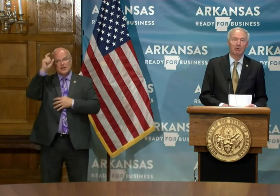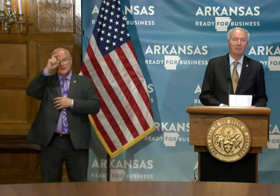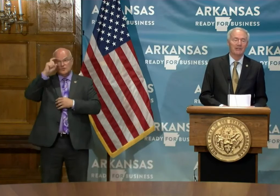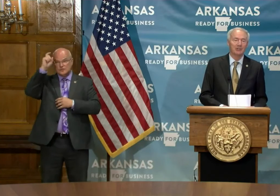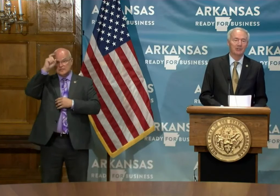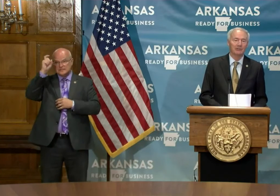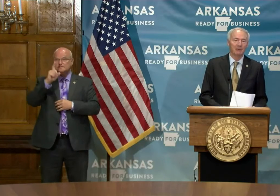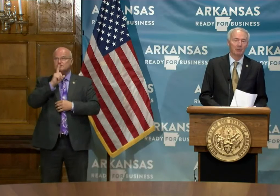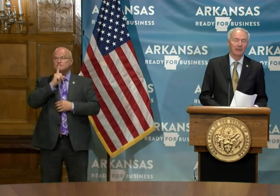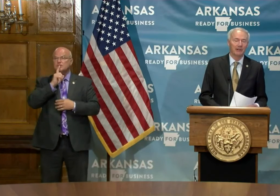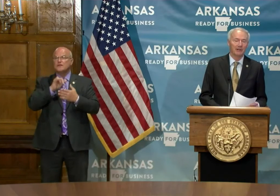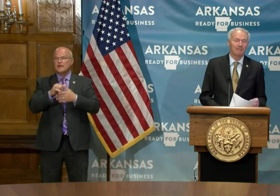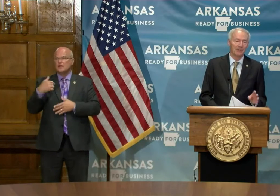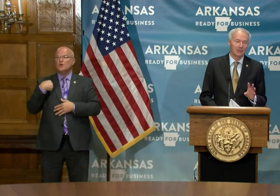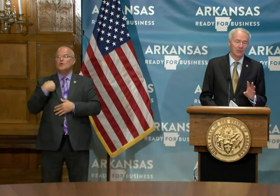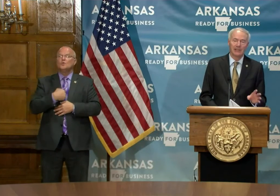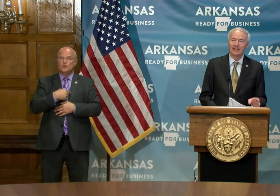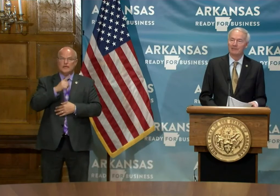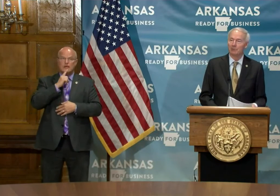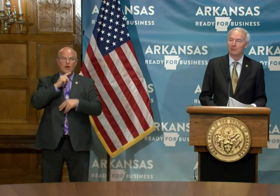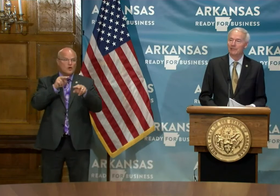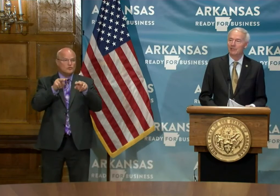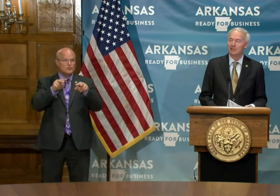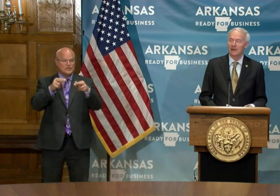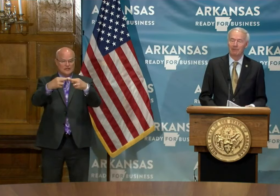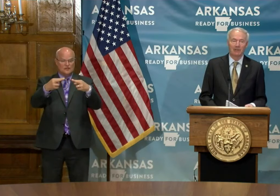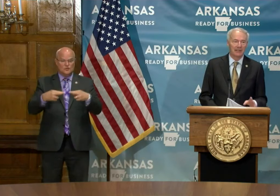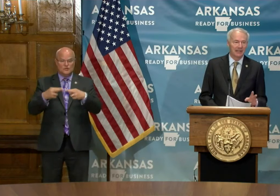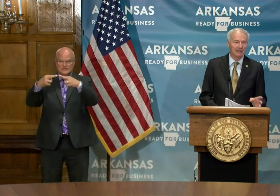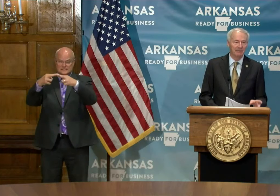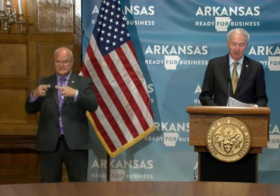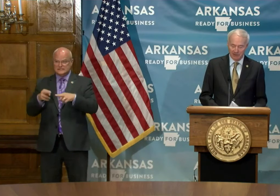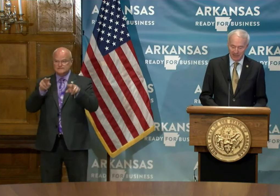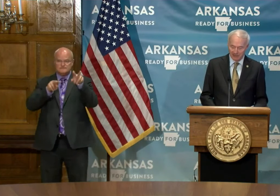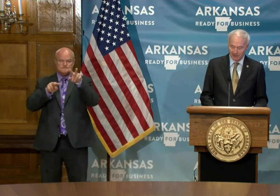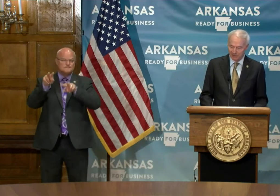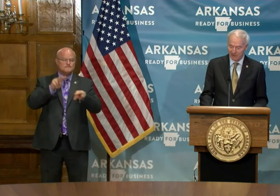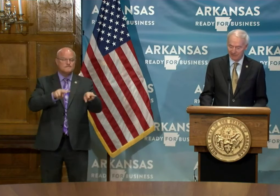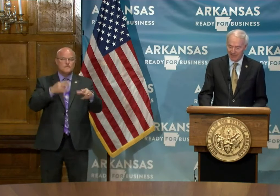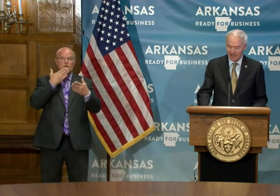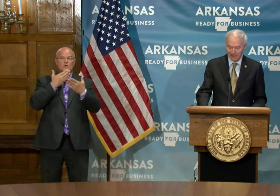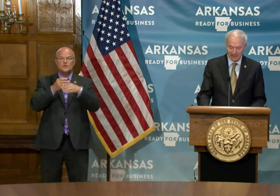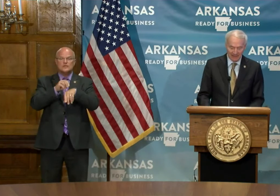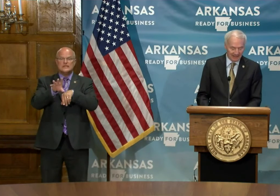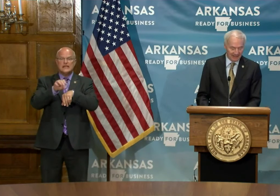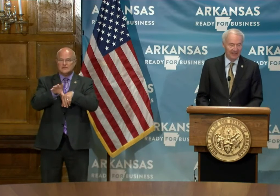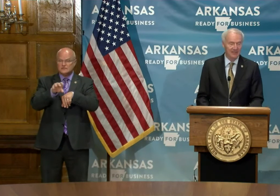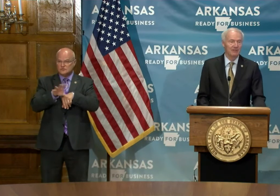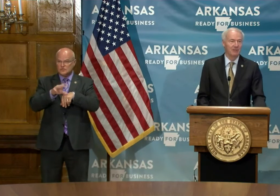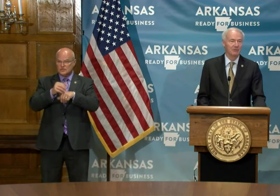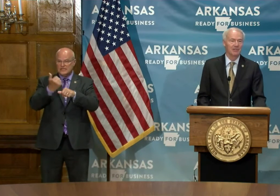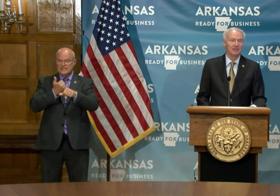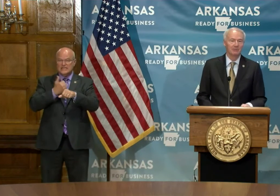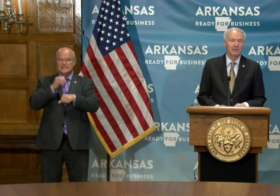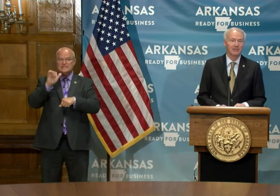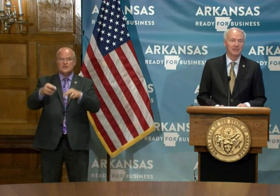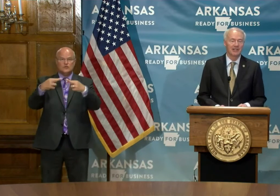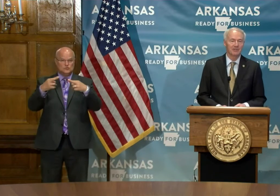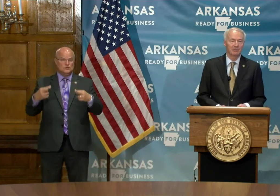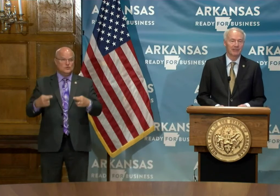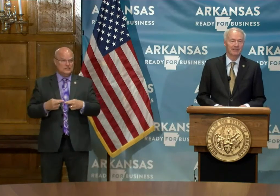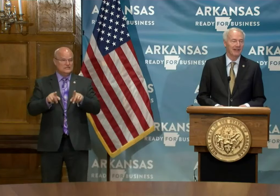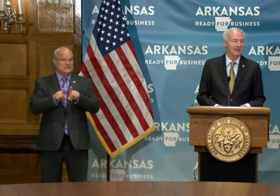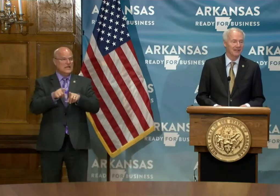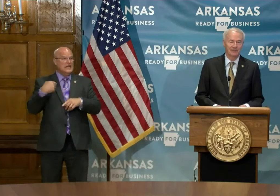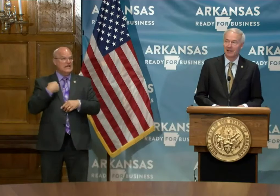that, we want to make sure that we are looking at the region separately and giving good counsel and advice in each of those